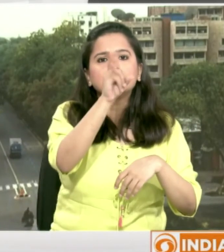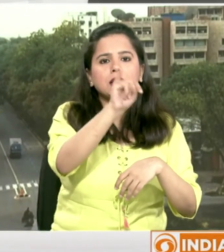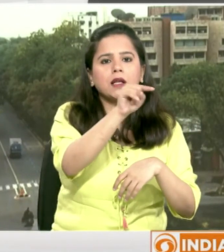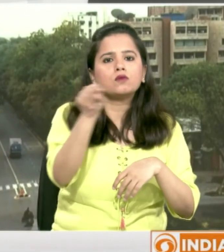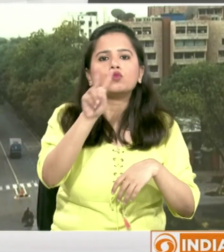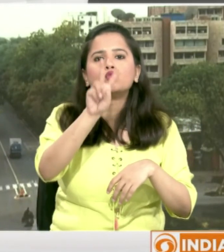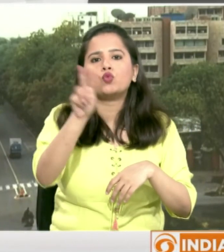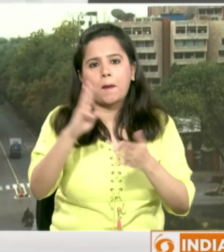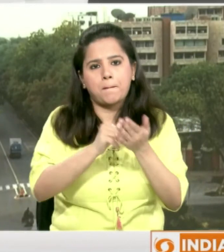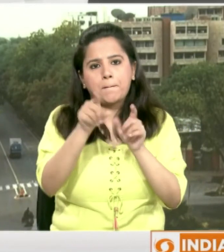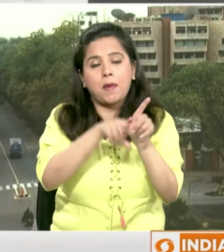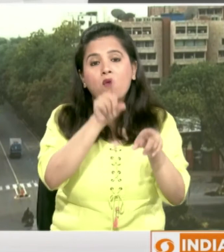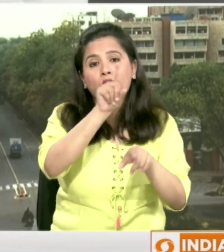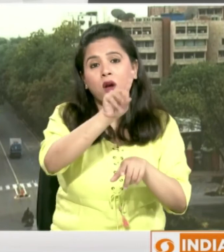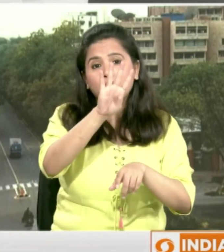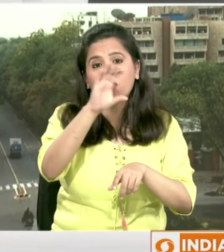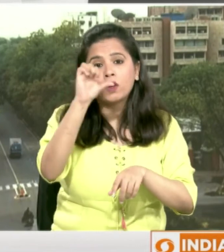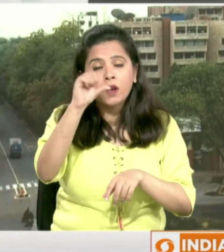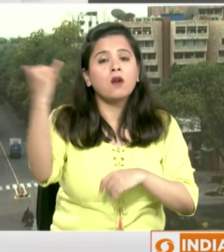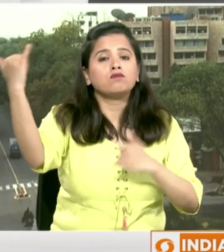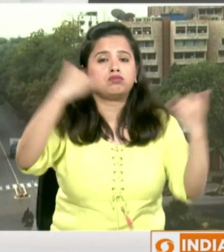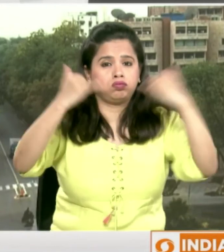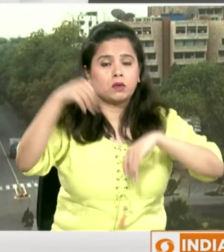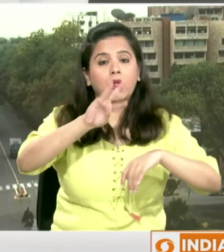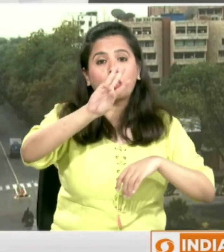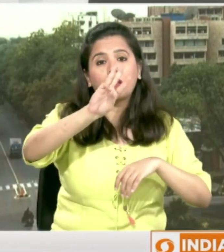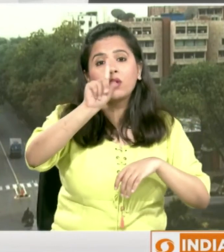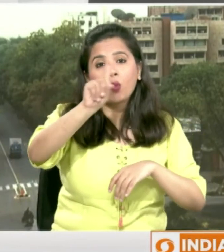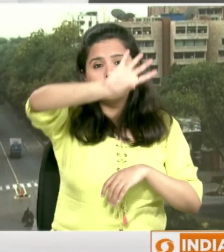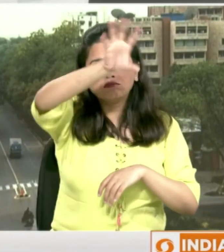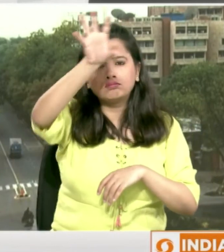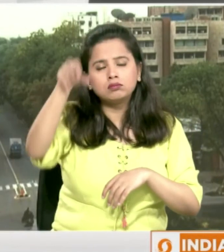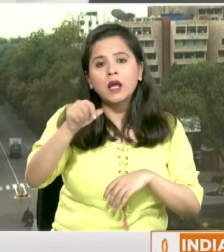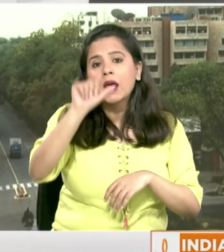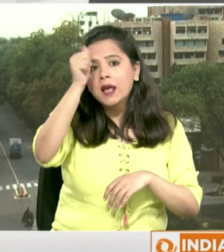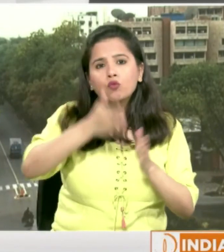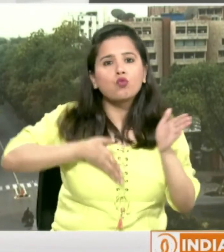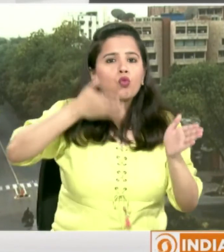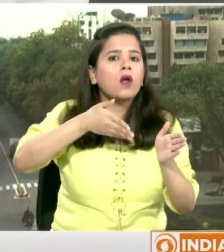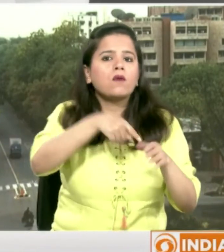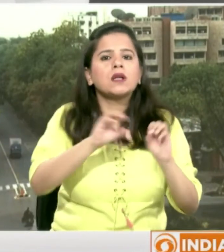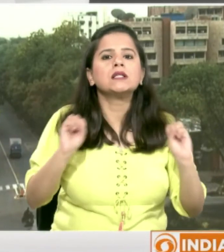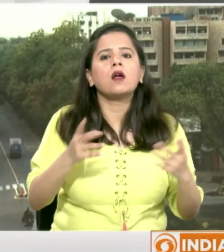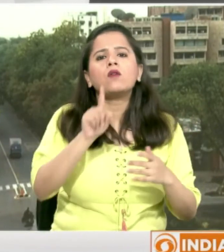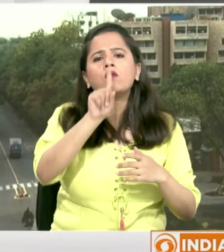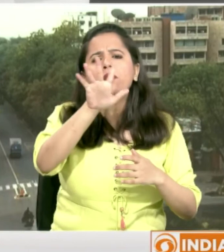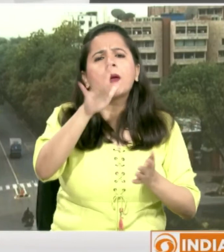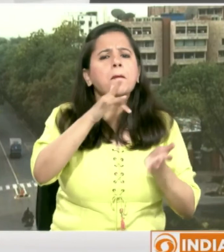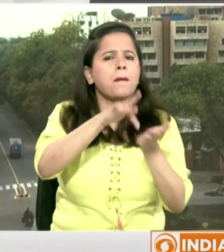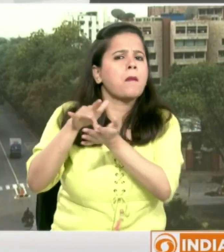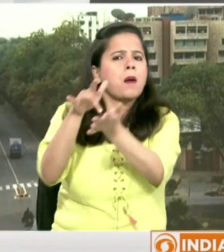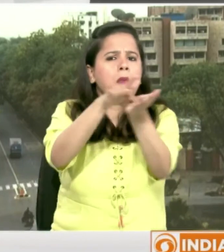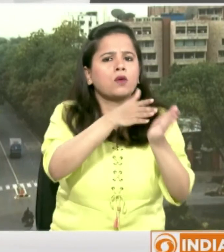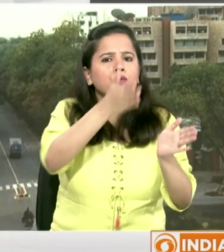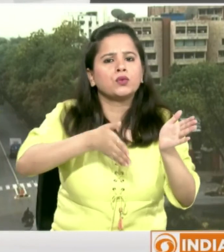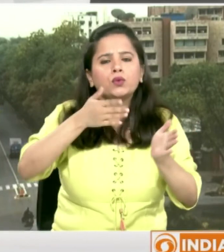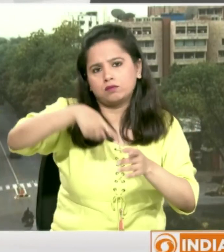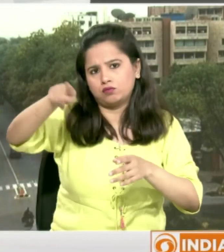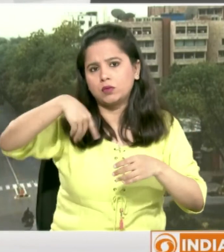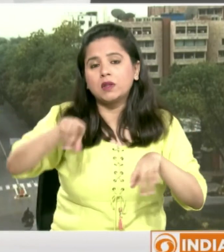see 149 flights from 31 countries. The Indian Railways operate services on 15 select routes. Shramik